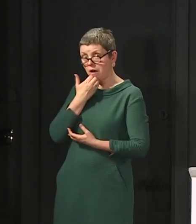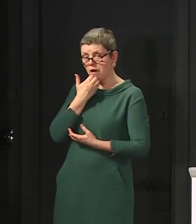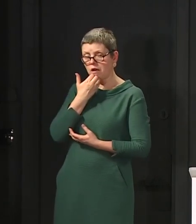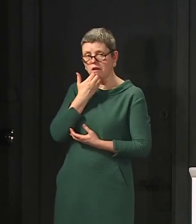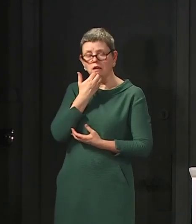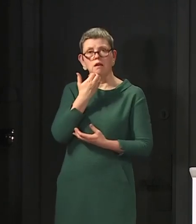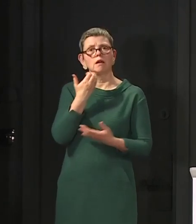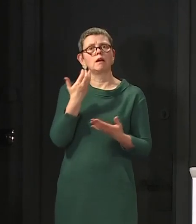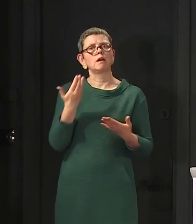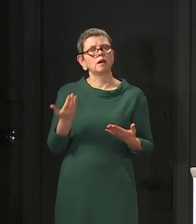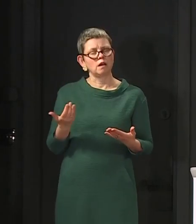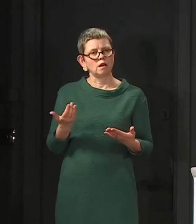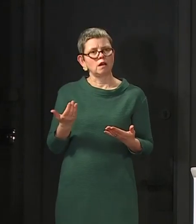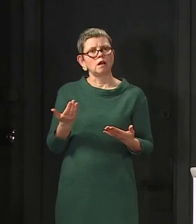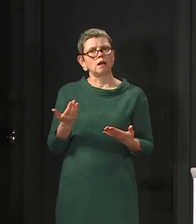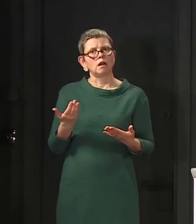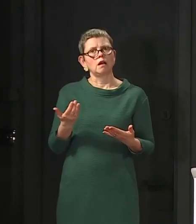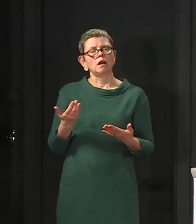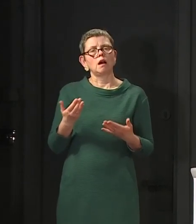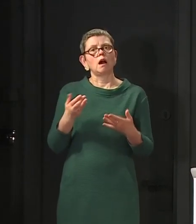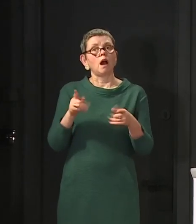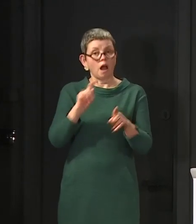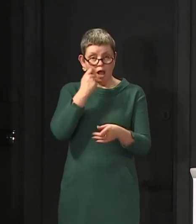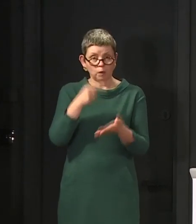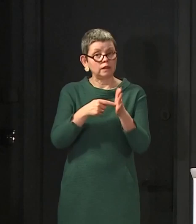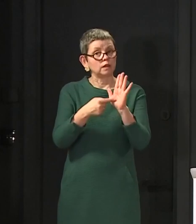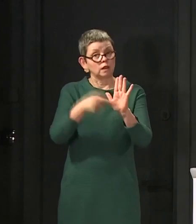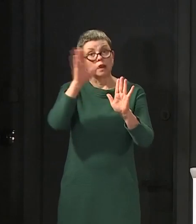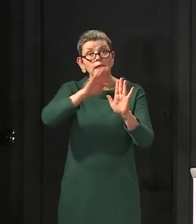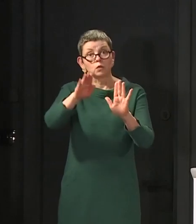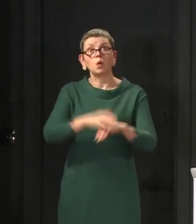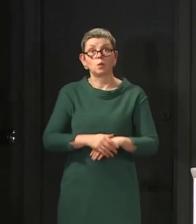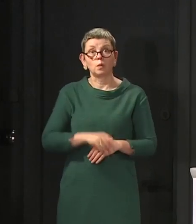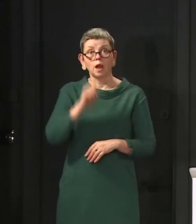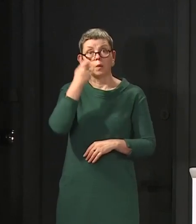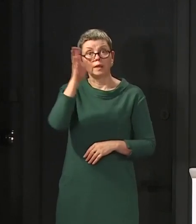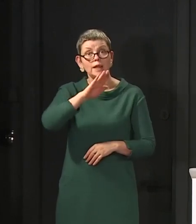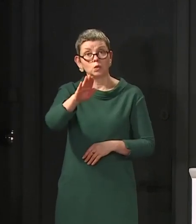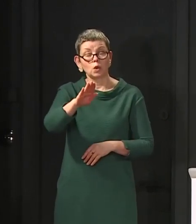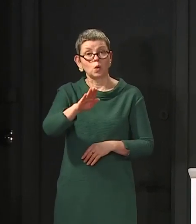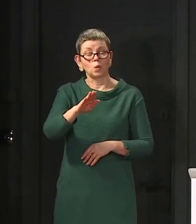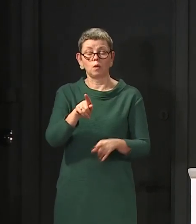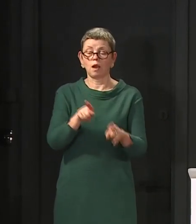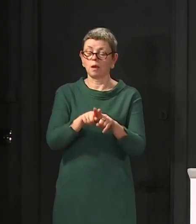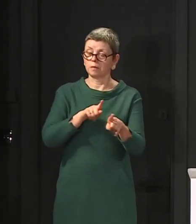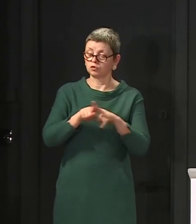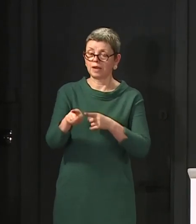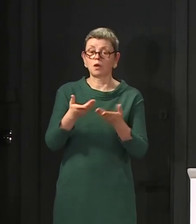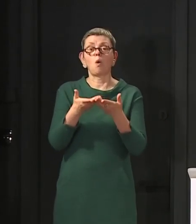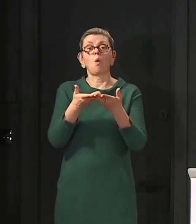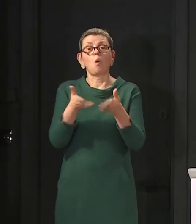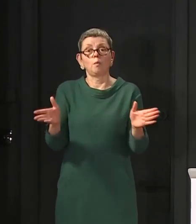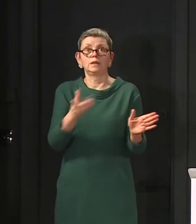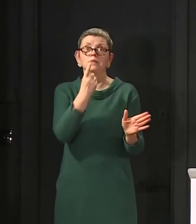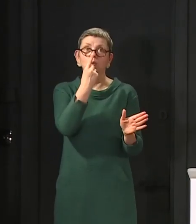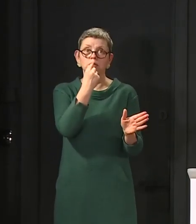the estimate of the R rate in the community, I will share that with the public. I'm trying to take as open an approach to this as possible,